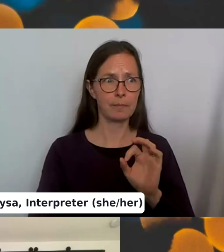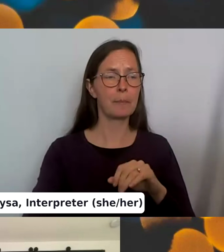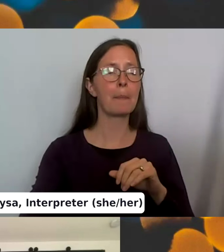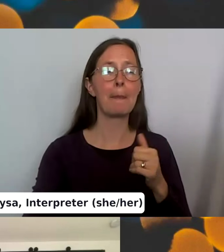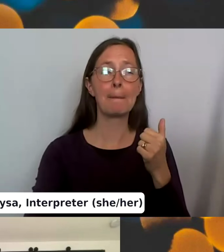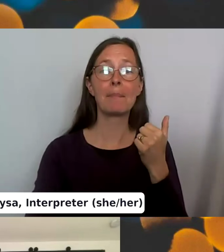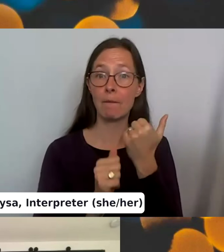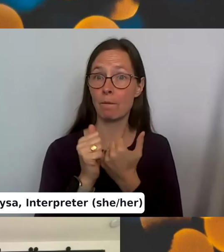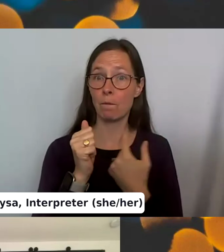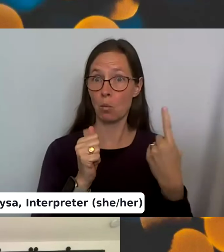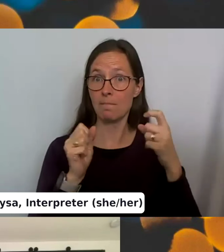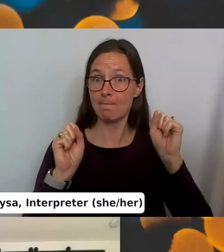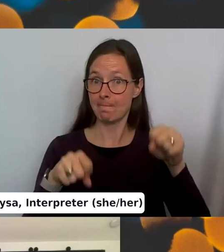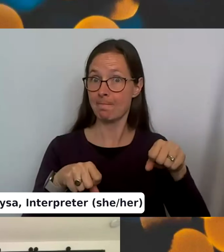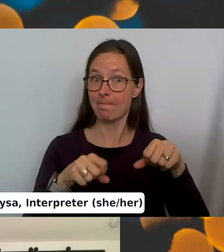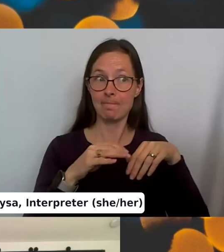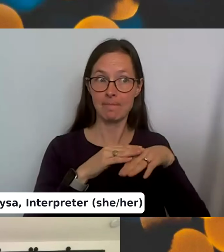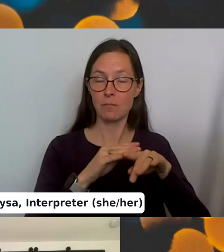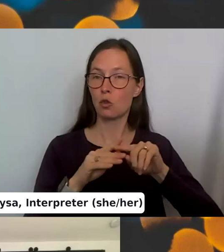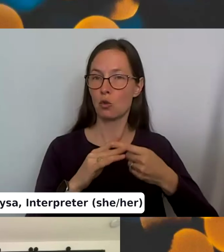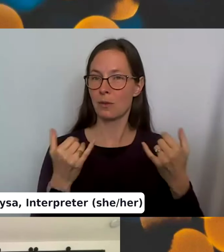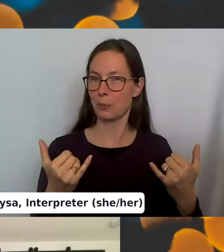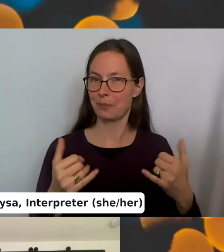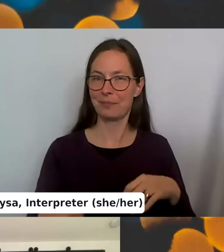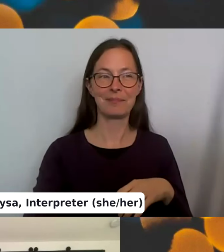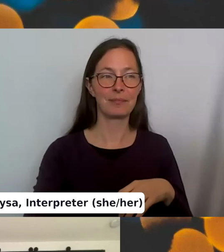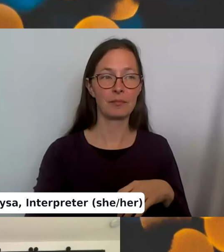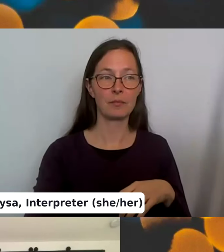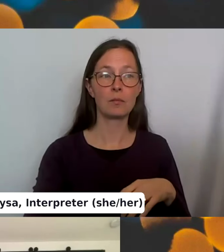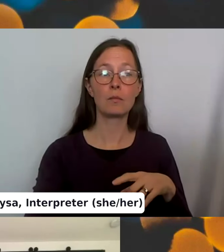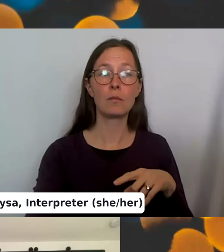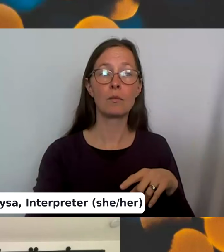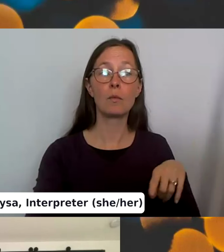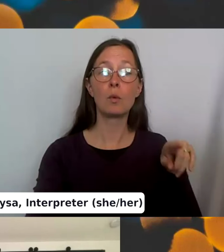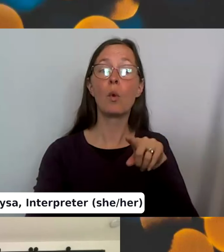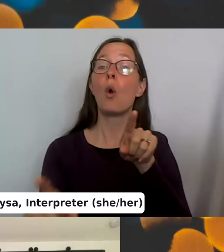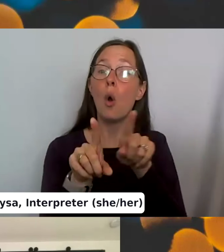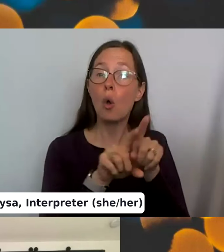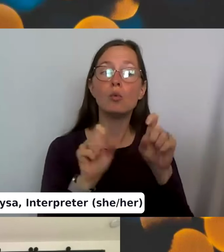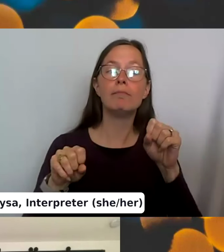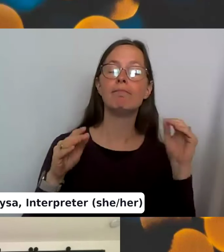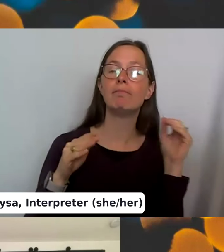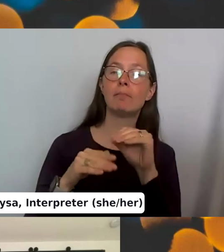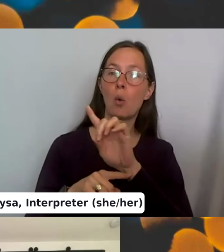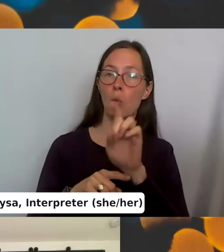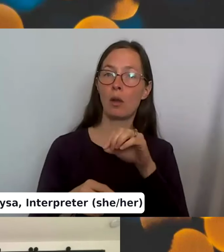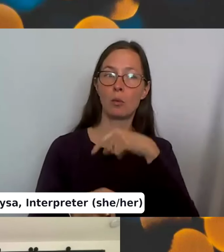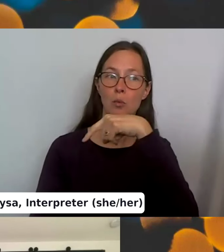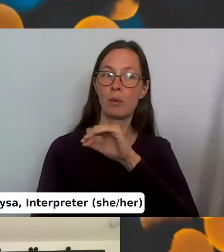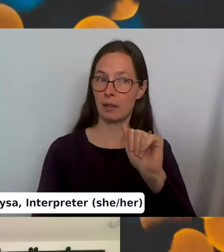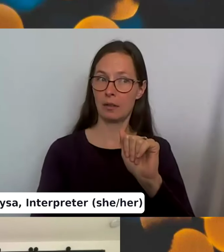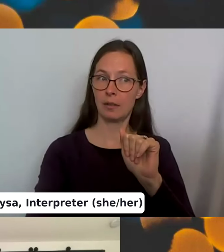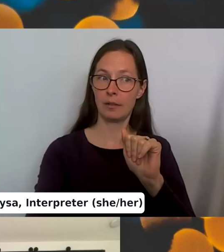Everyone can chat starting now. And you can ask questions in our Q&A box. So there's a little Q&A button at the